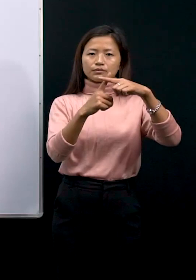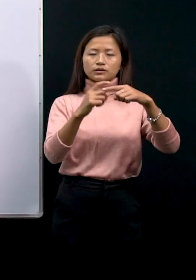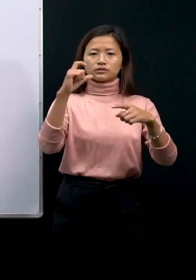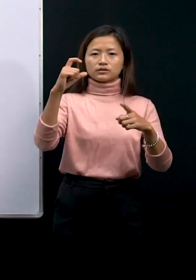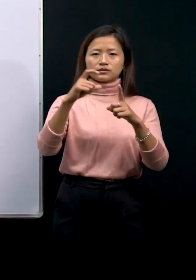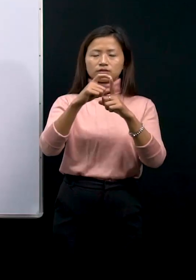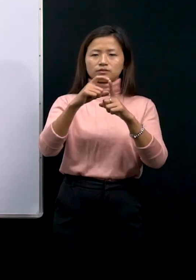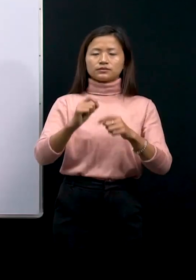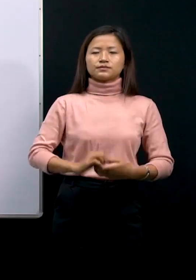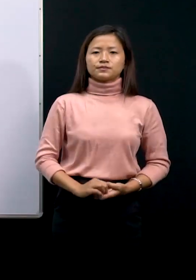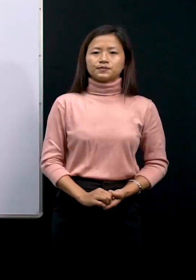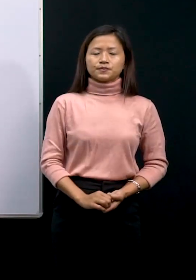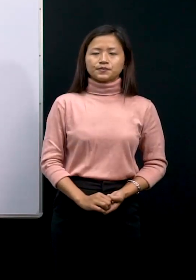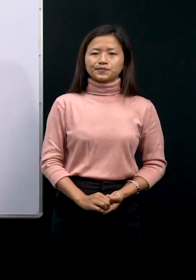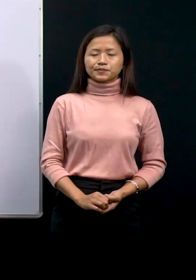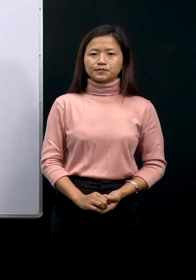CD.